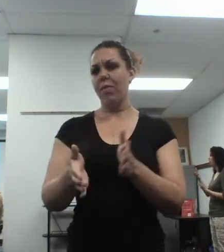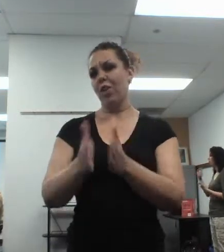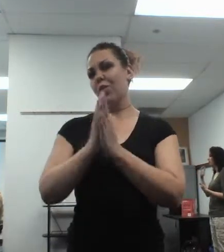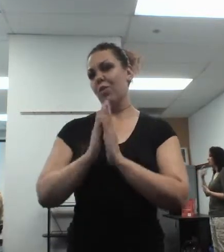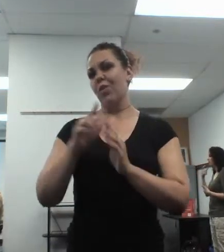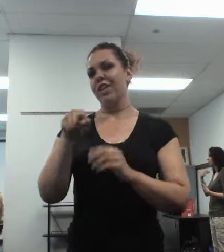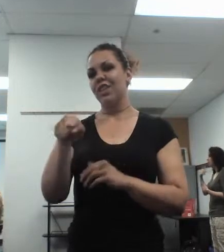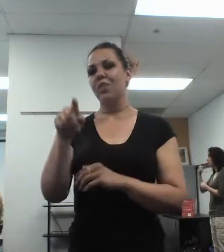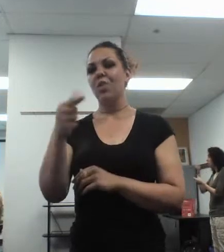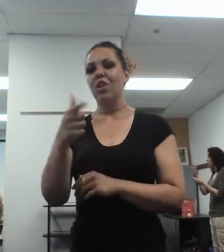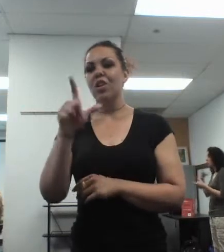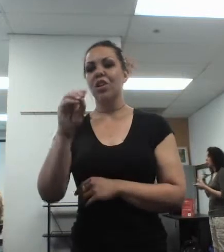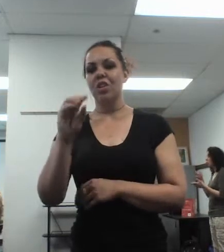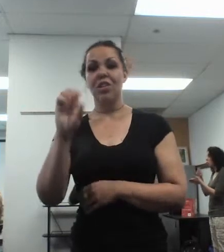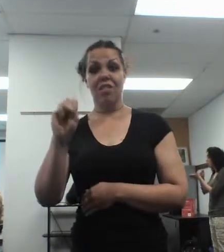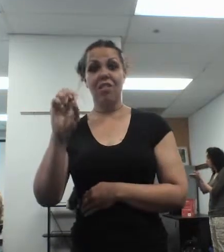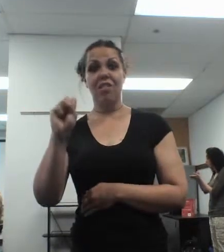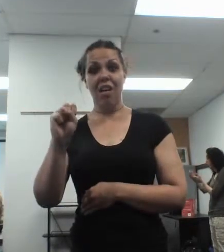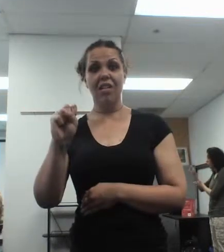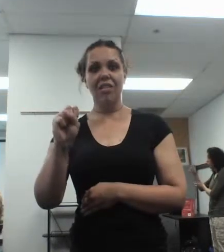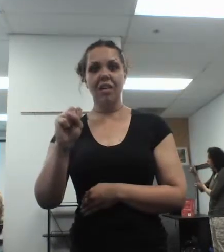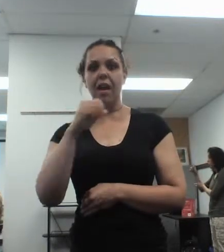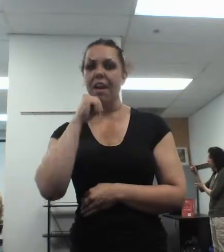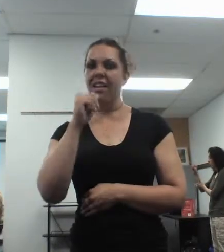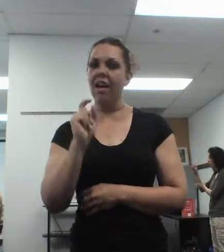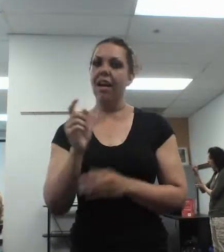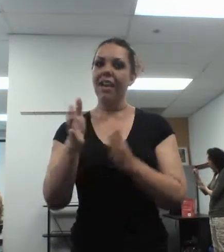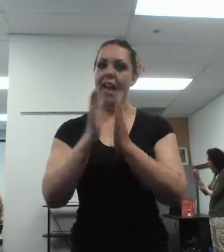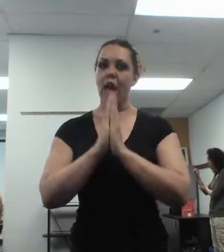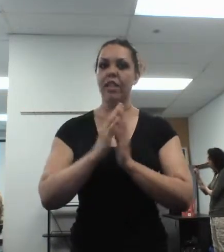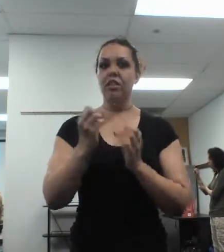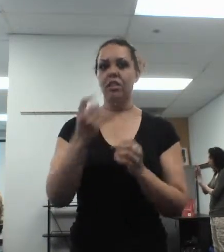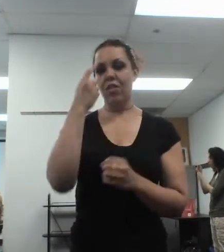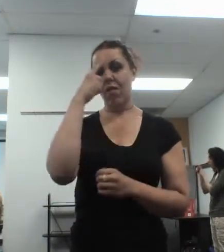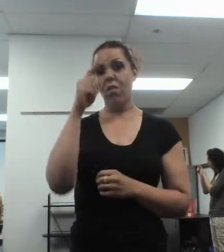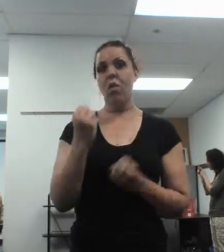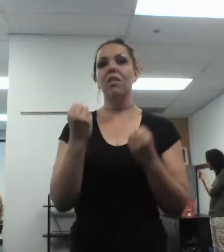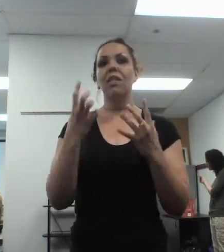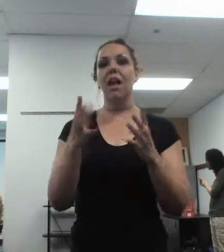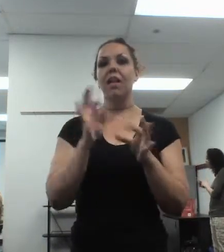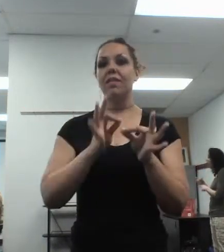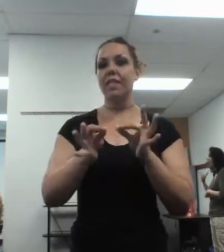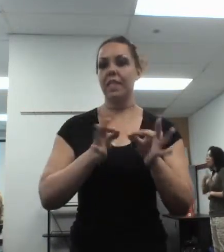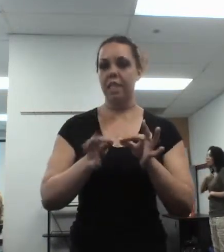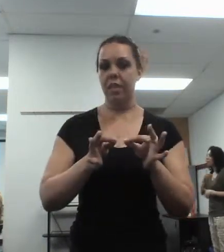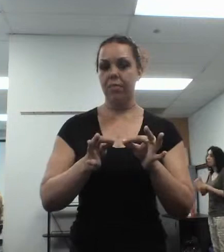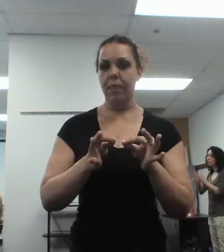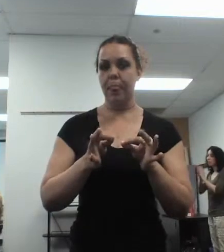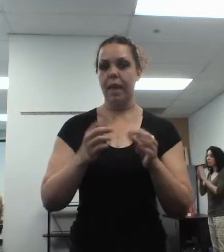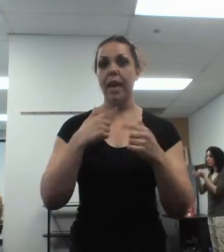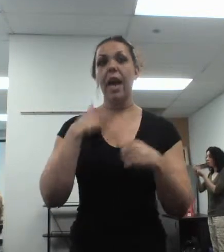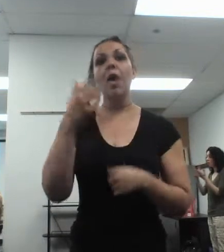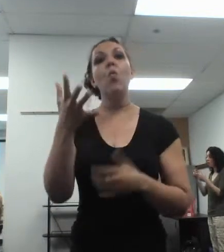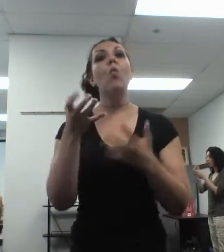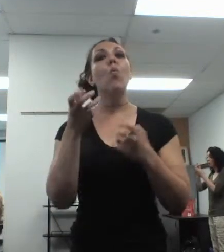interpretation. I'm not asking for that much detail yet. I'm asking you to look at it holistically, pick out a couple of examples in